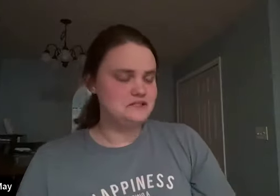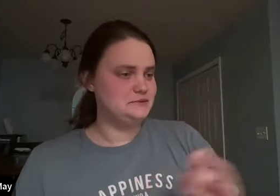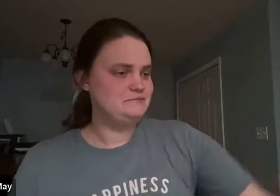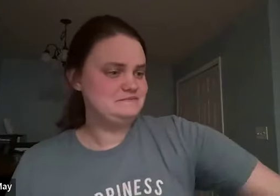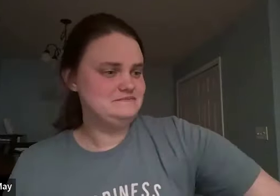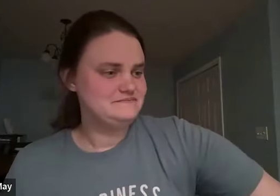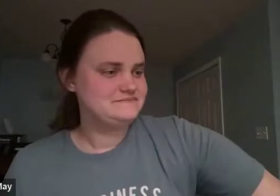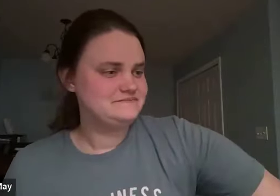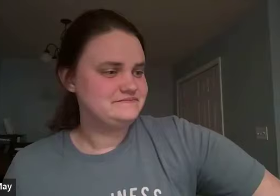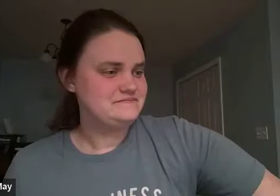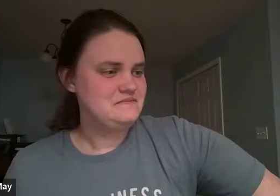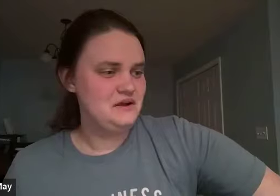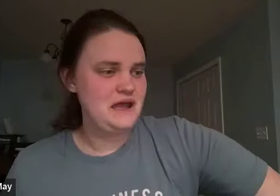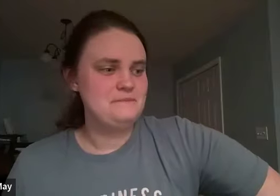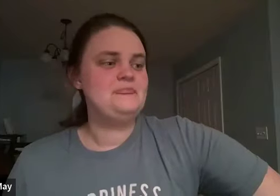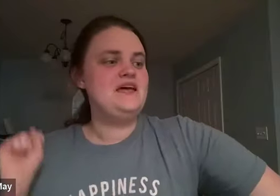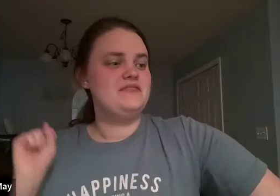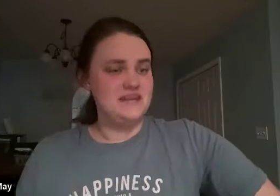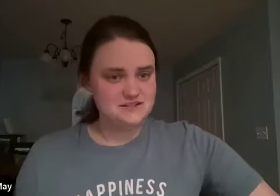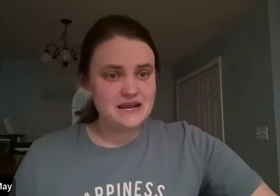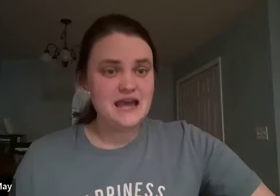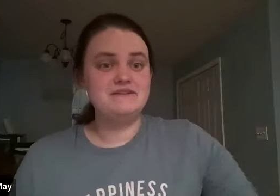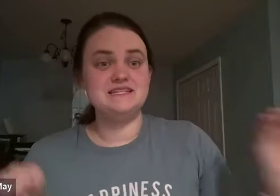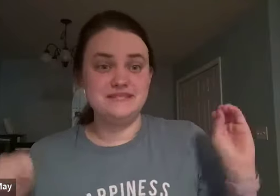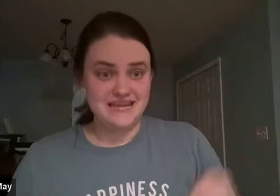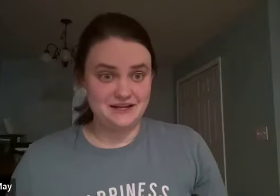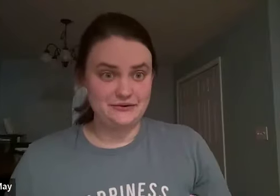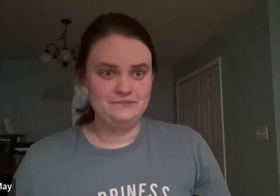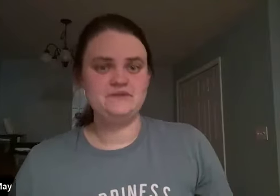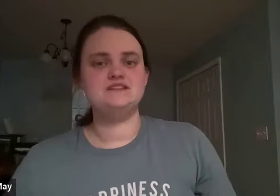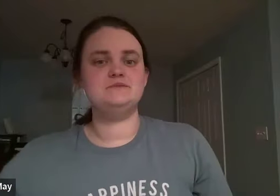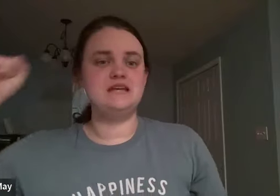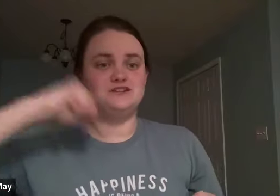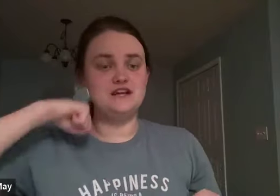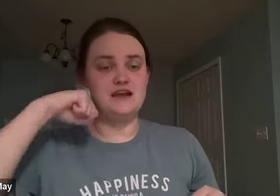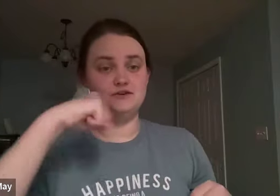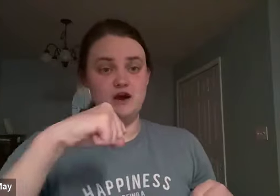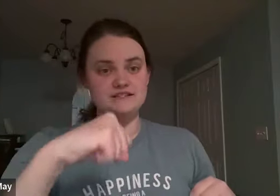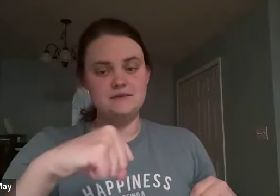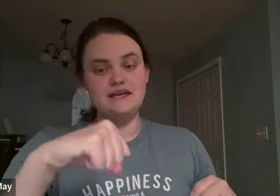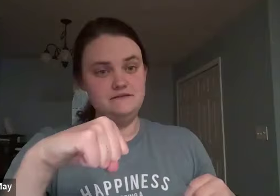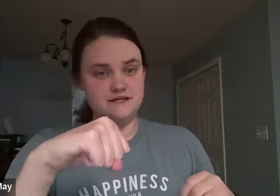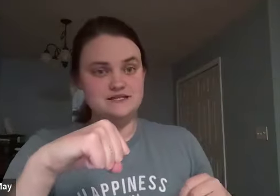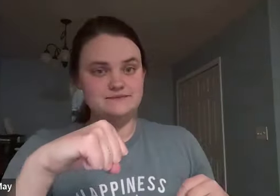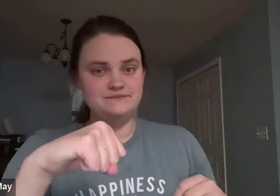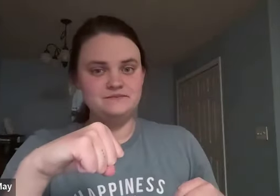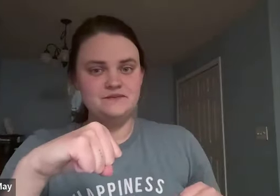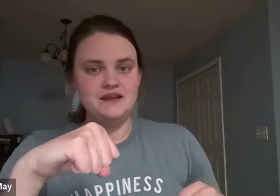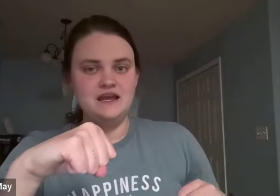too. Okay. The next one I have is potato. So potato is going to have your non-dominant in a fist. And